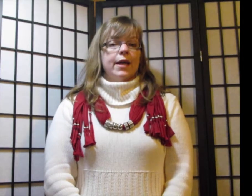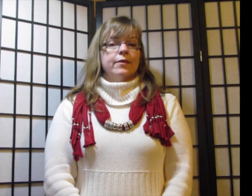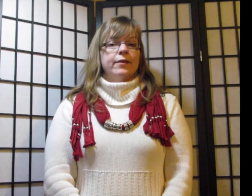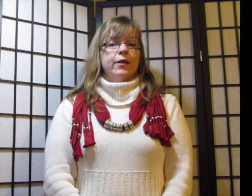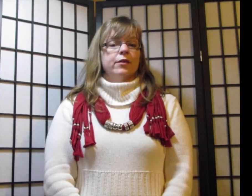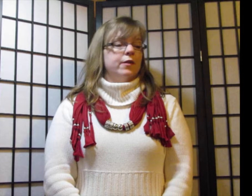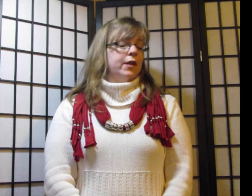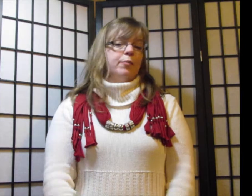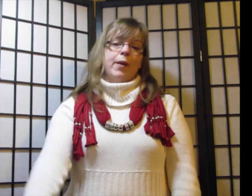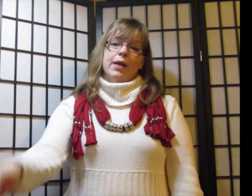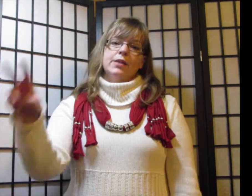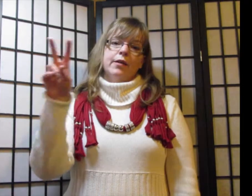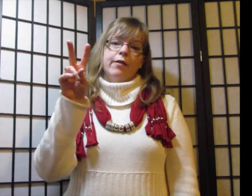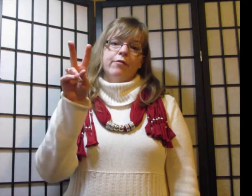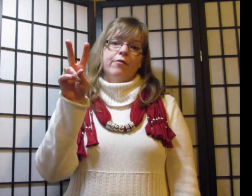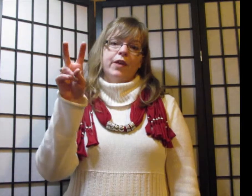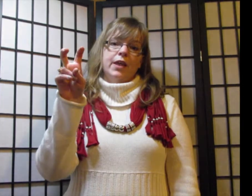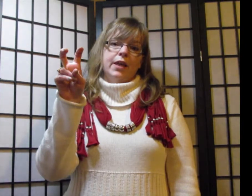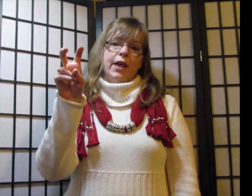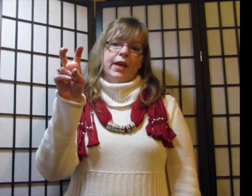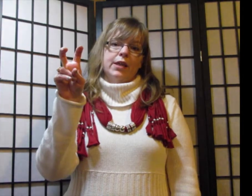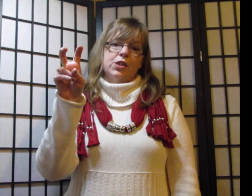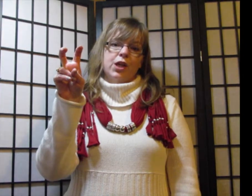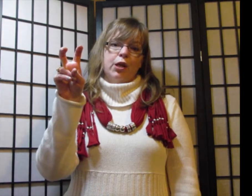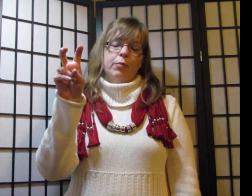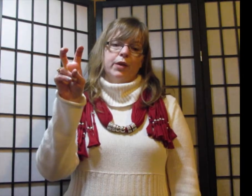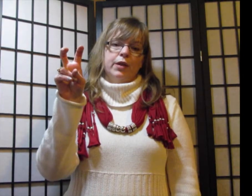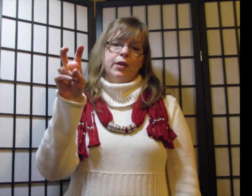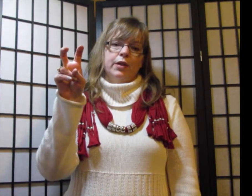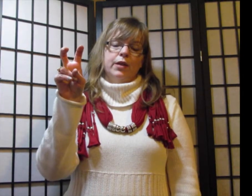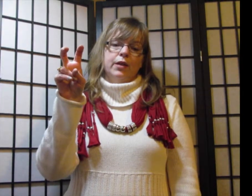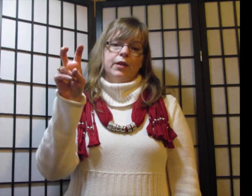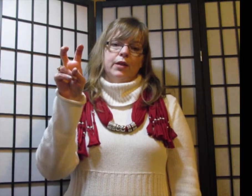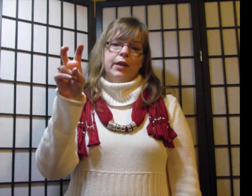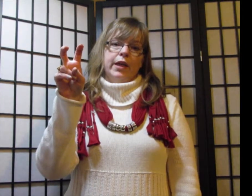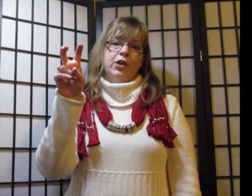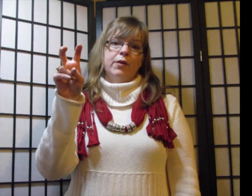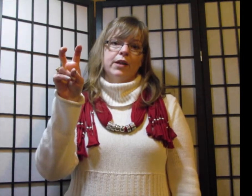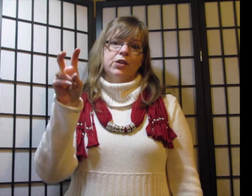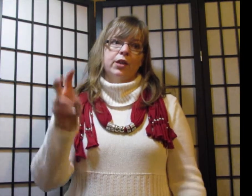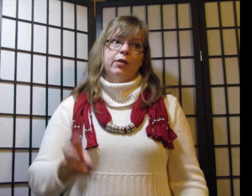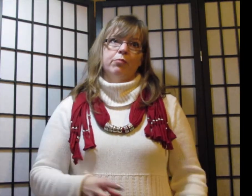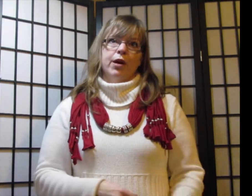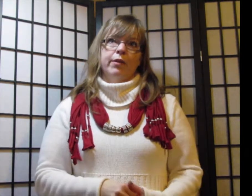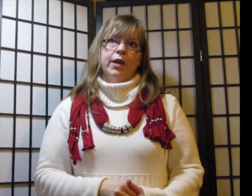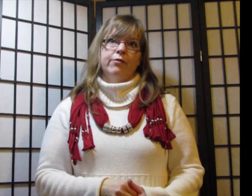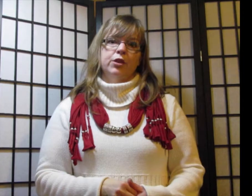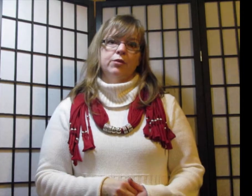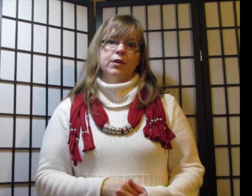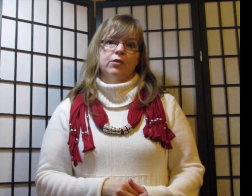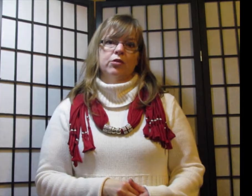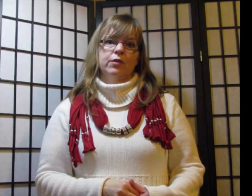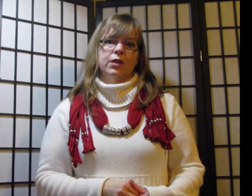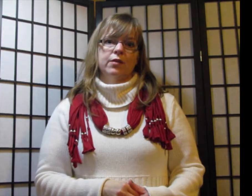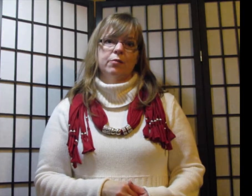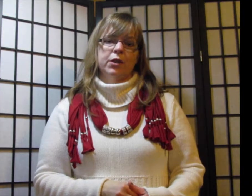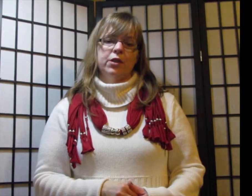Next, there's the bent V hand shape. And you actually probably have used this or seen someone use